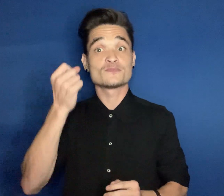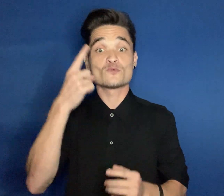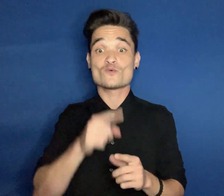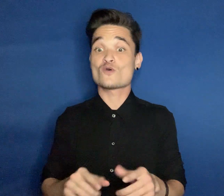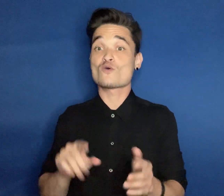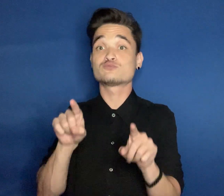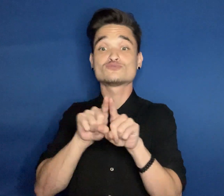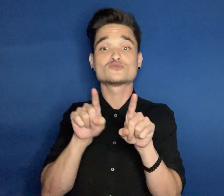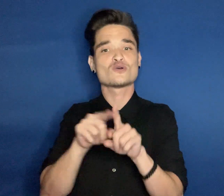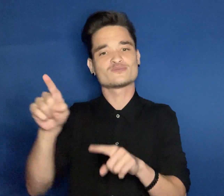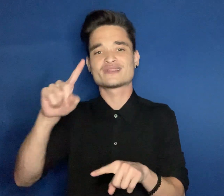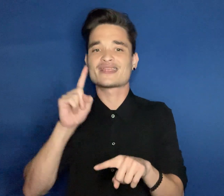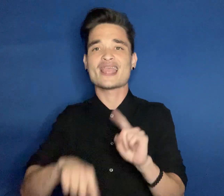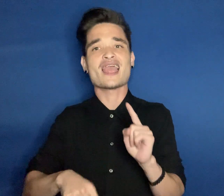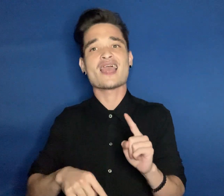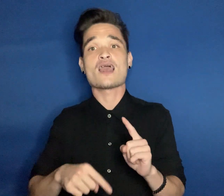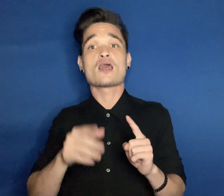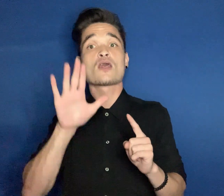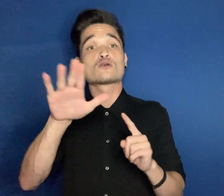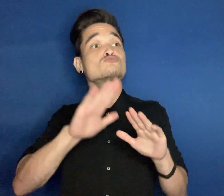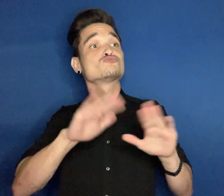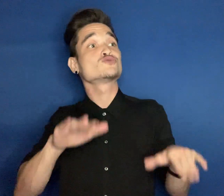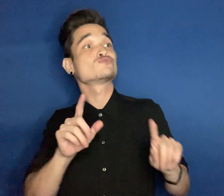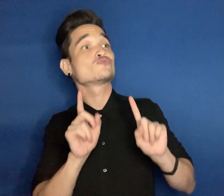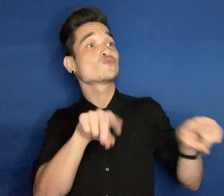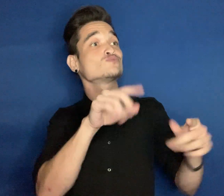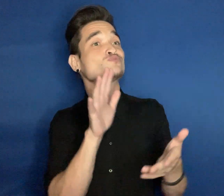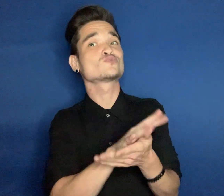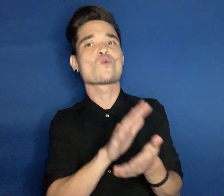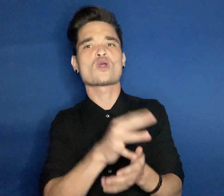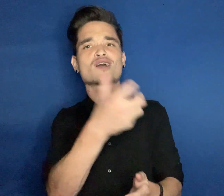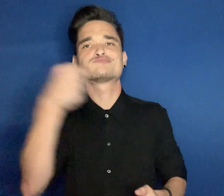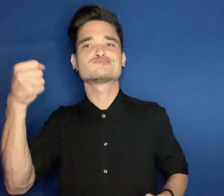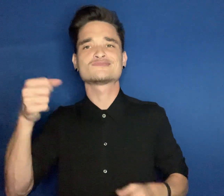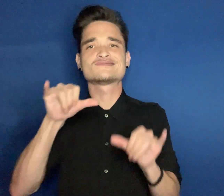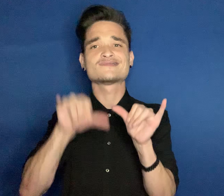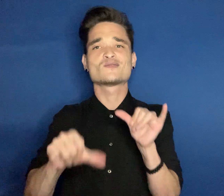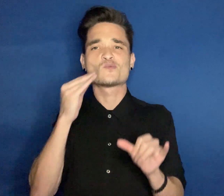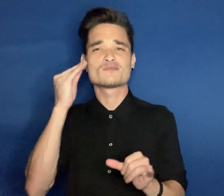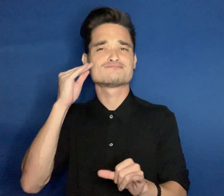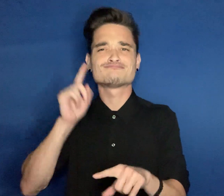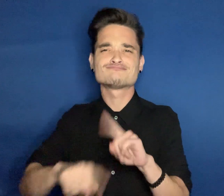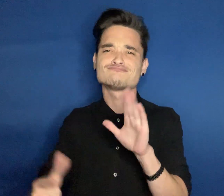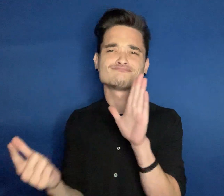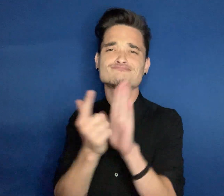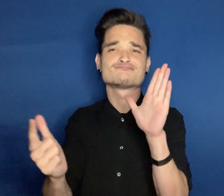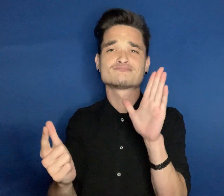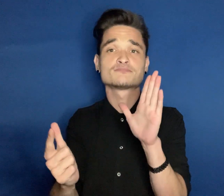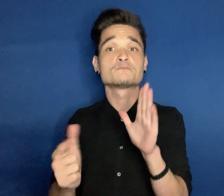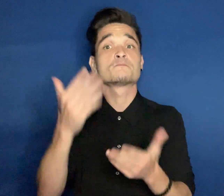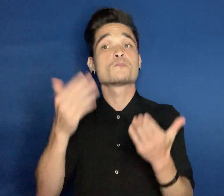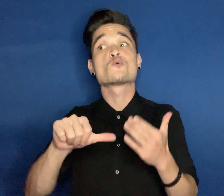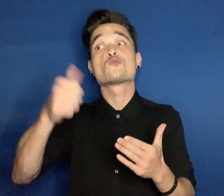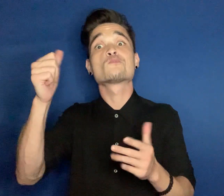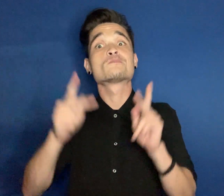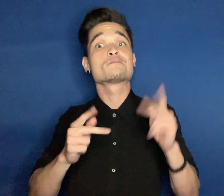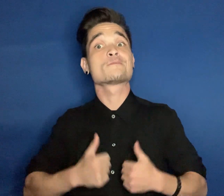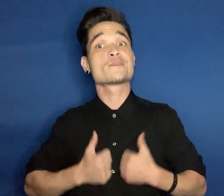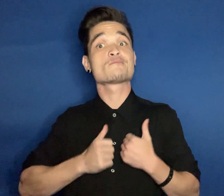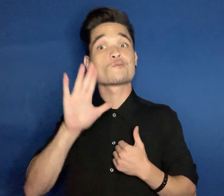your children from attending school in person due to potential COVID-19 exposure, or if there are other tenants that may be older or